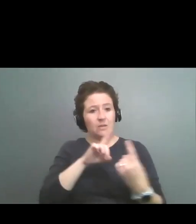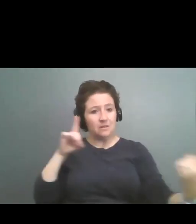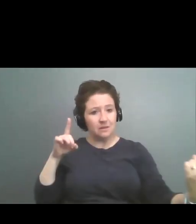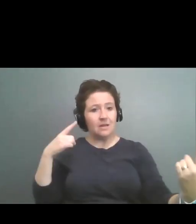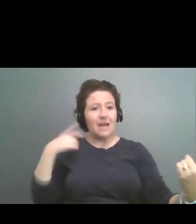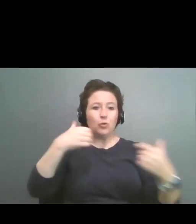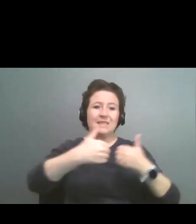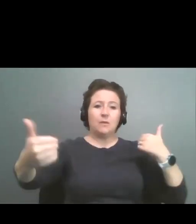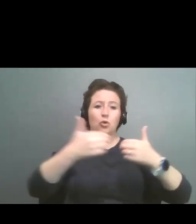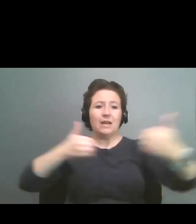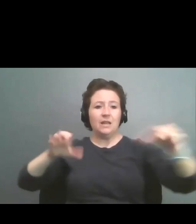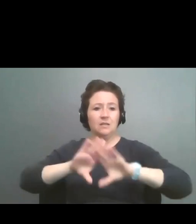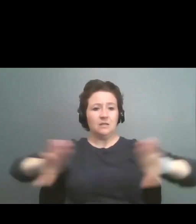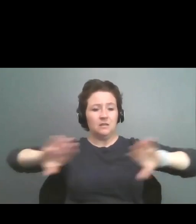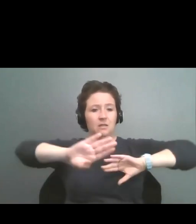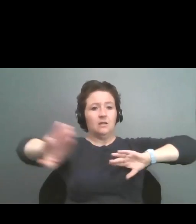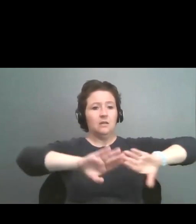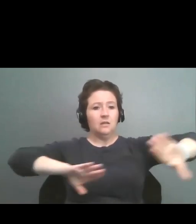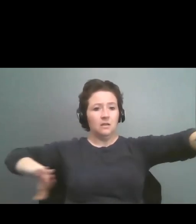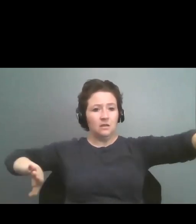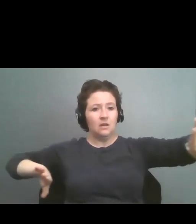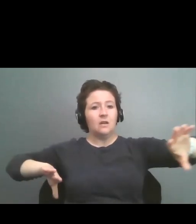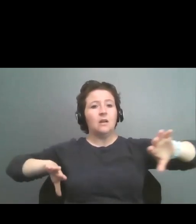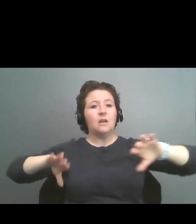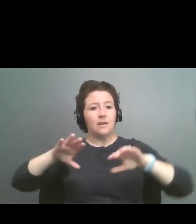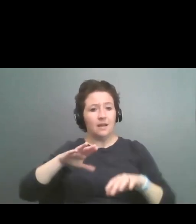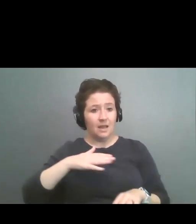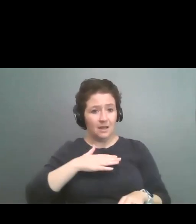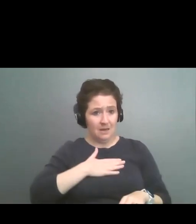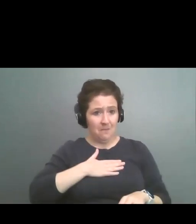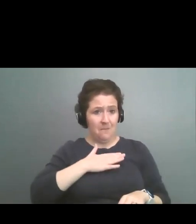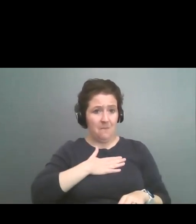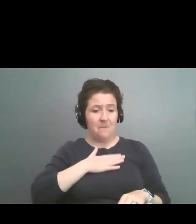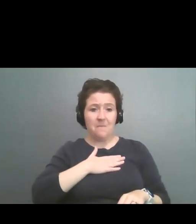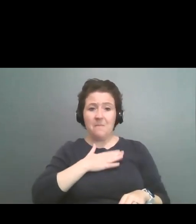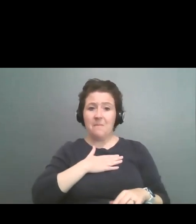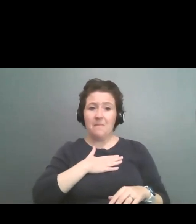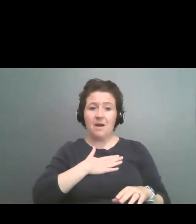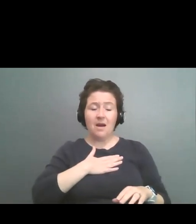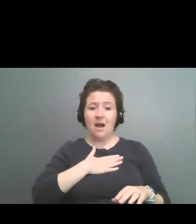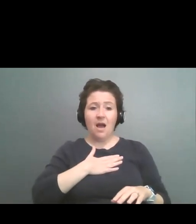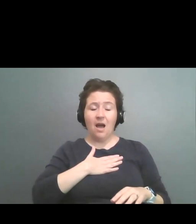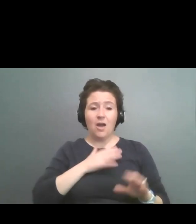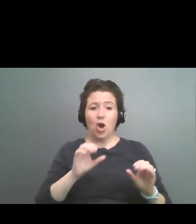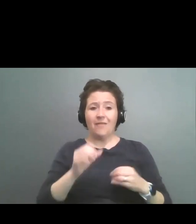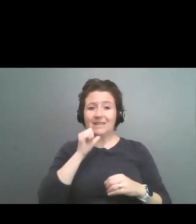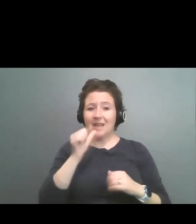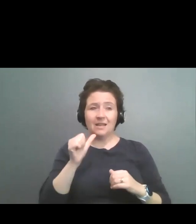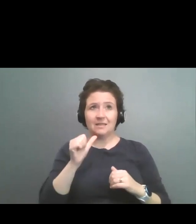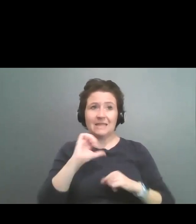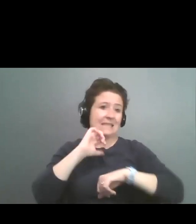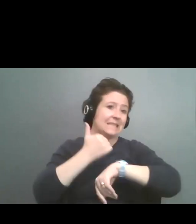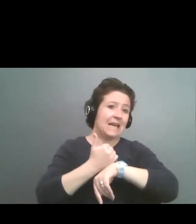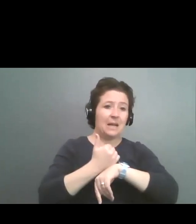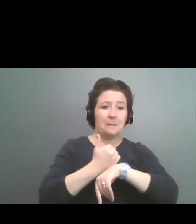to separate them physically on site, and my location is not really set up